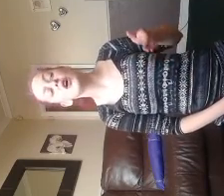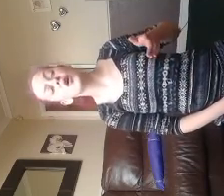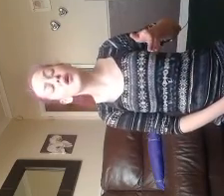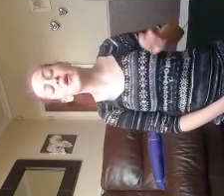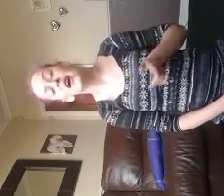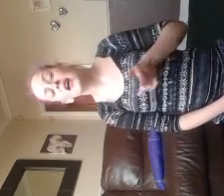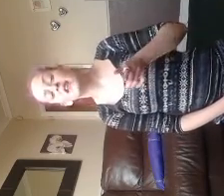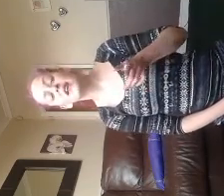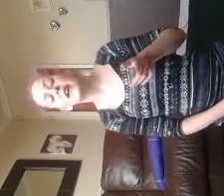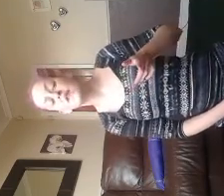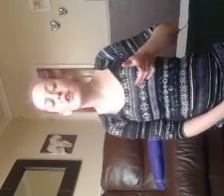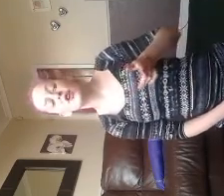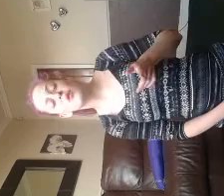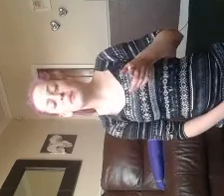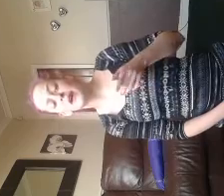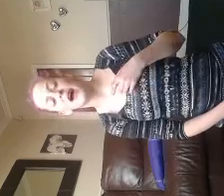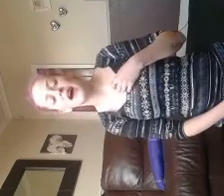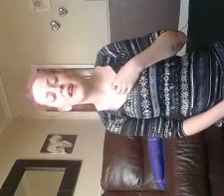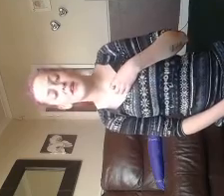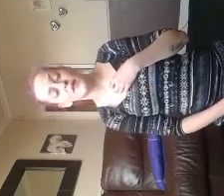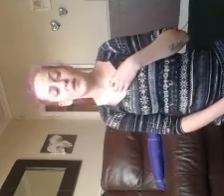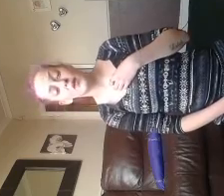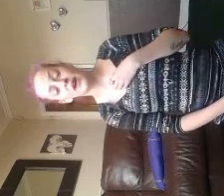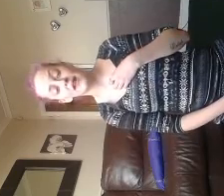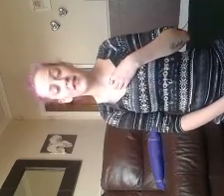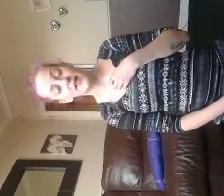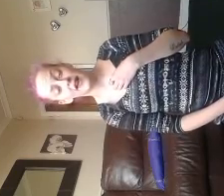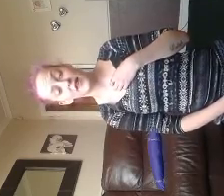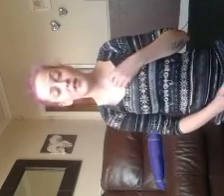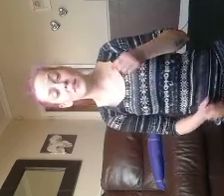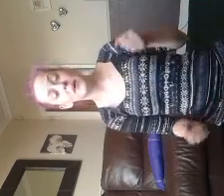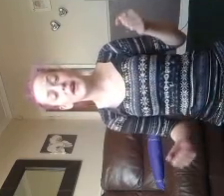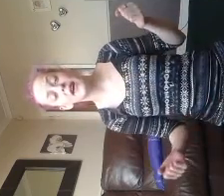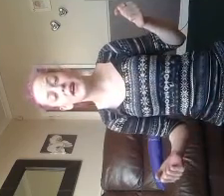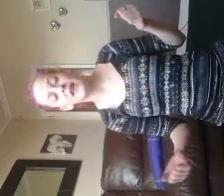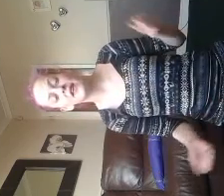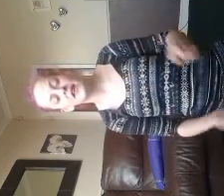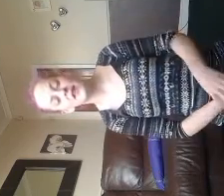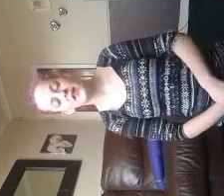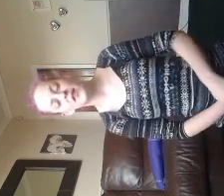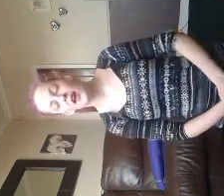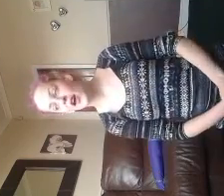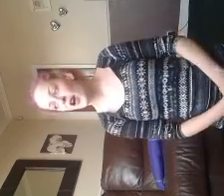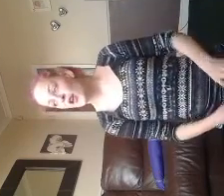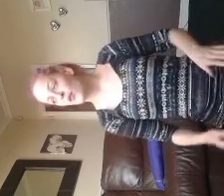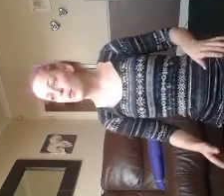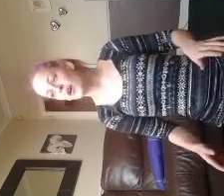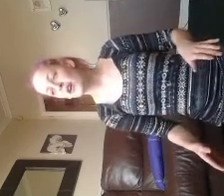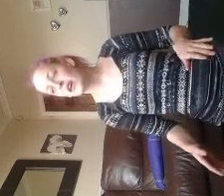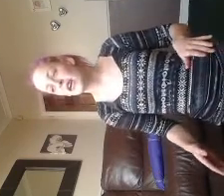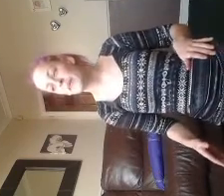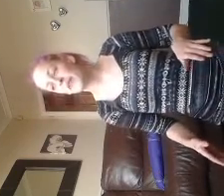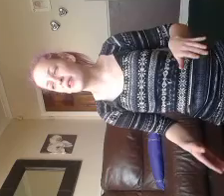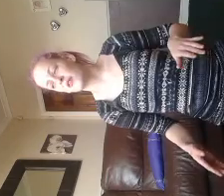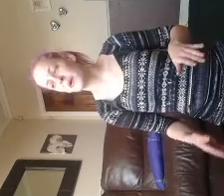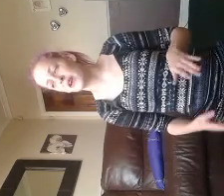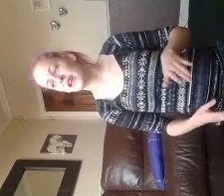you. Leaving you behind if you can stand the pain. The world keeps on spinning,